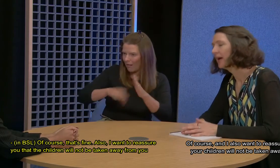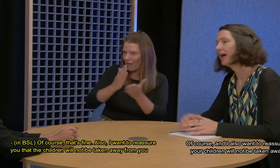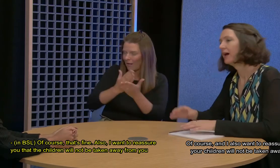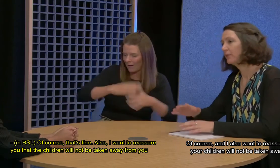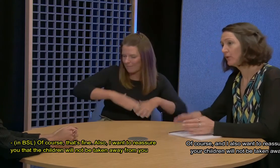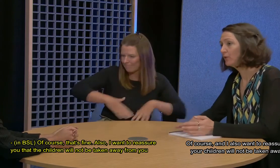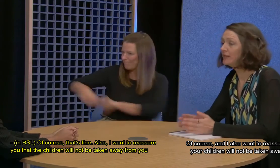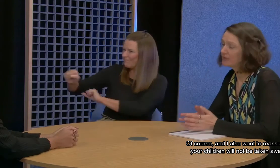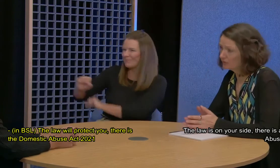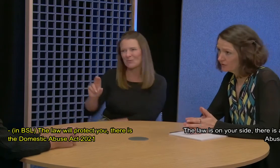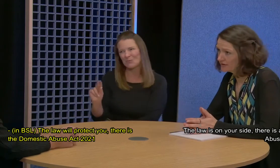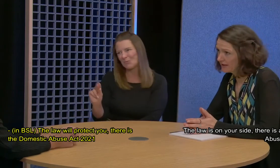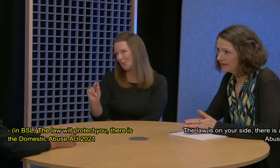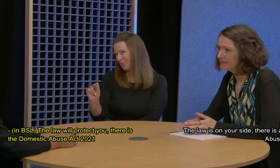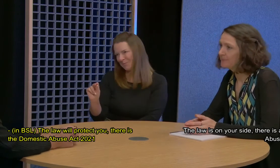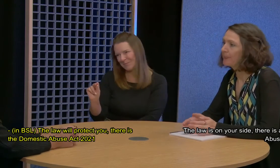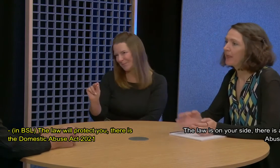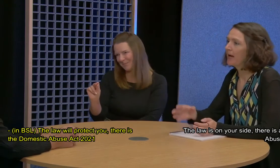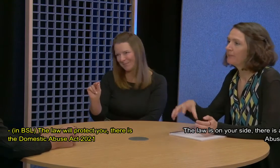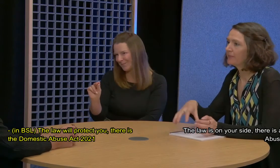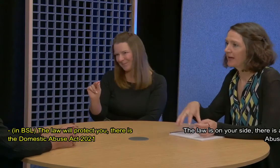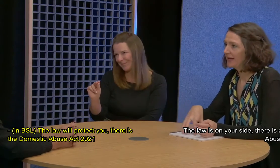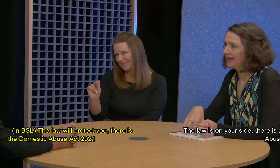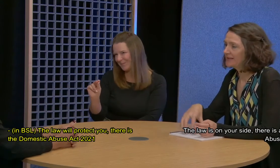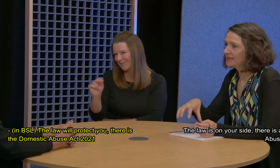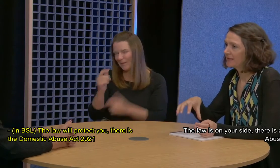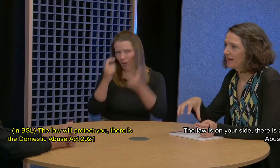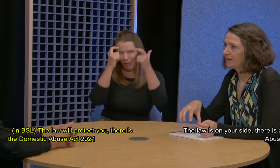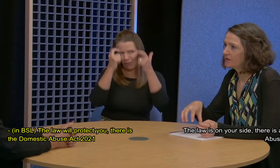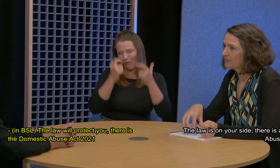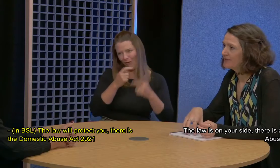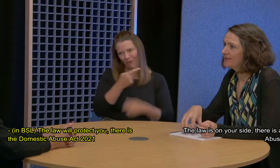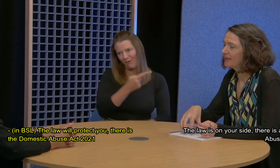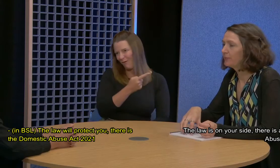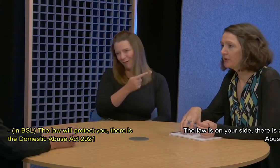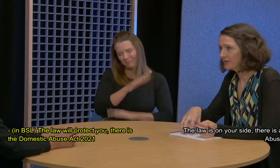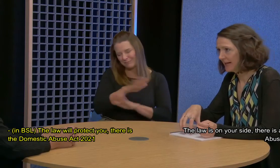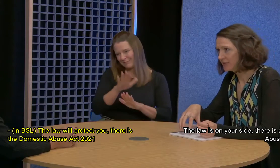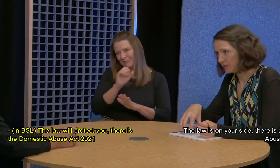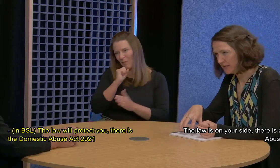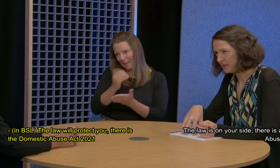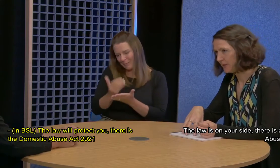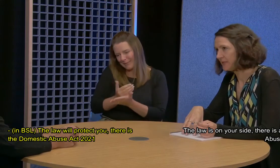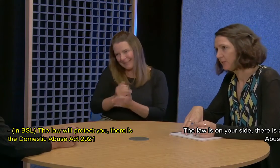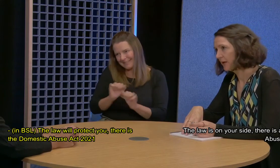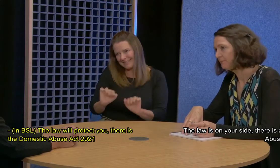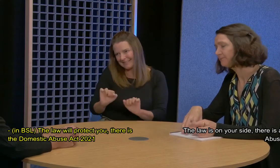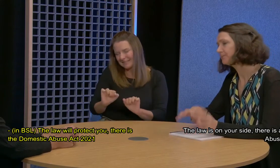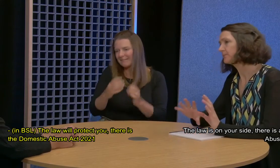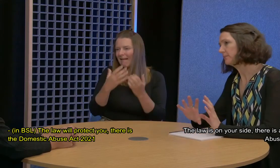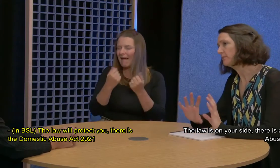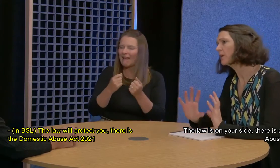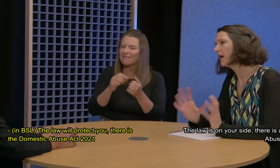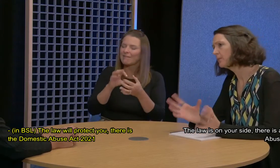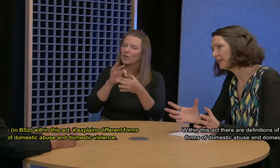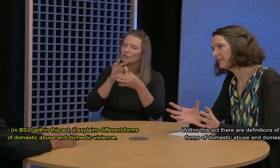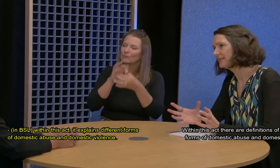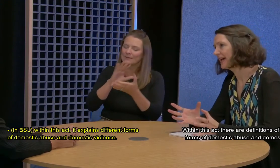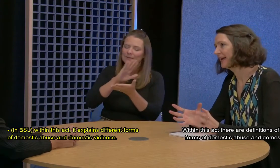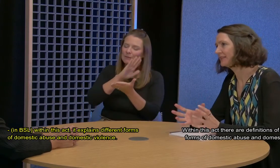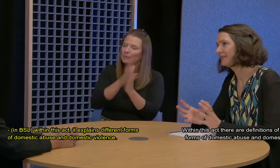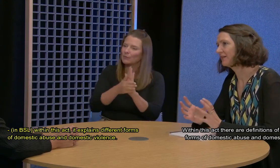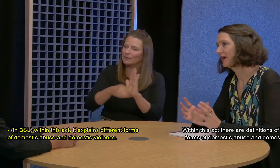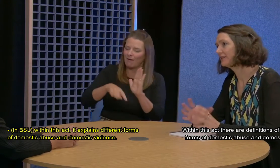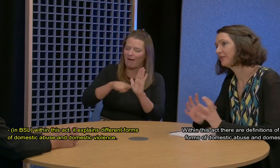you. The law is on your side. There is a Domestic Abuse Act 2021. And within